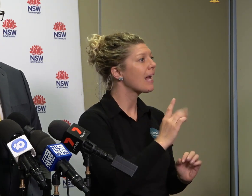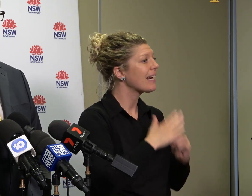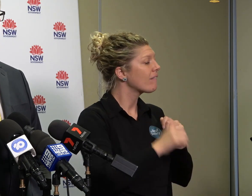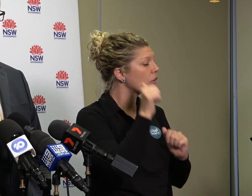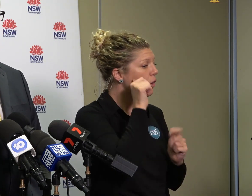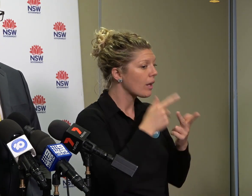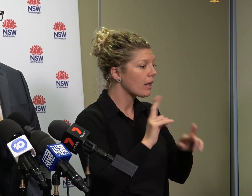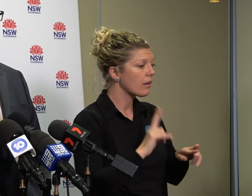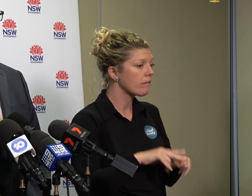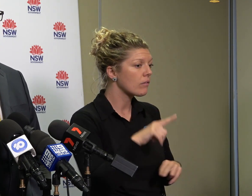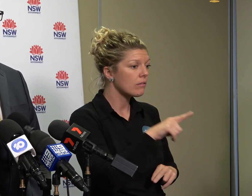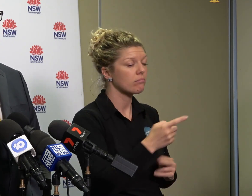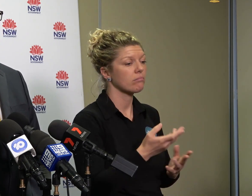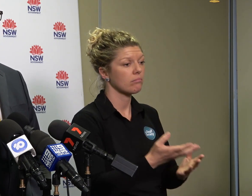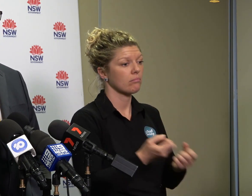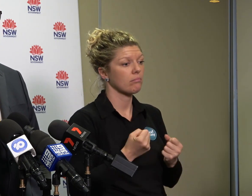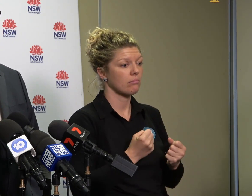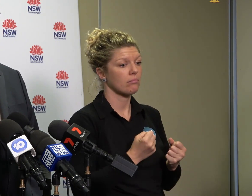the